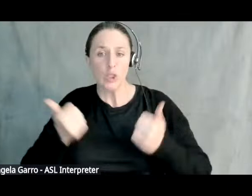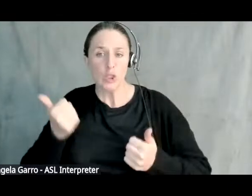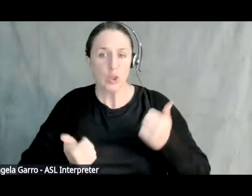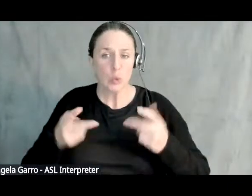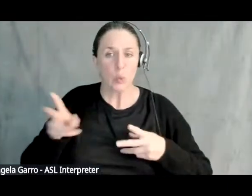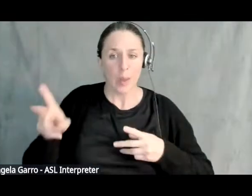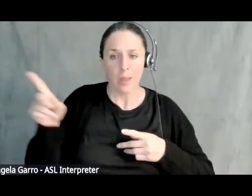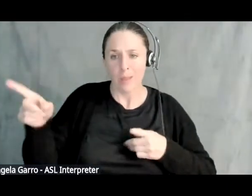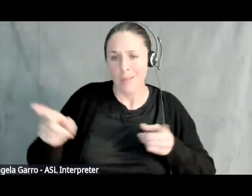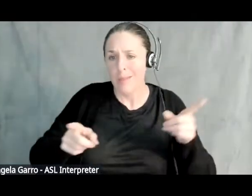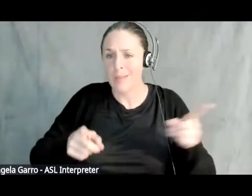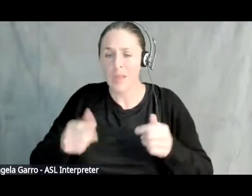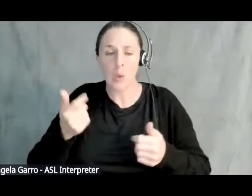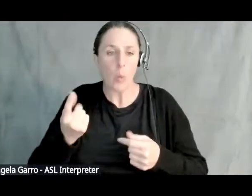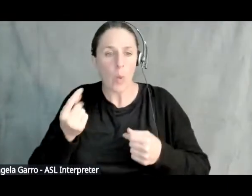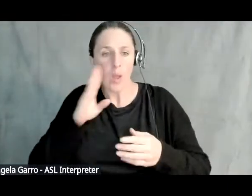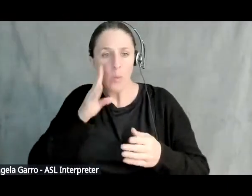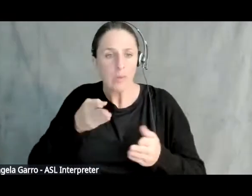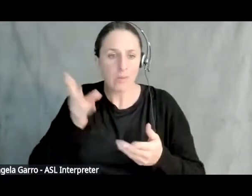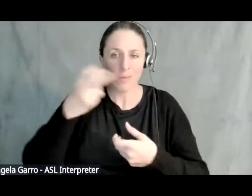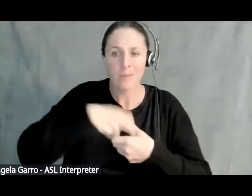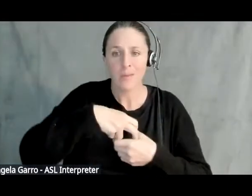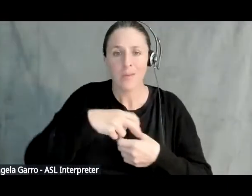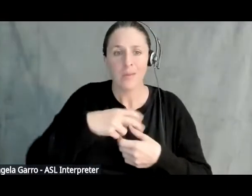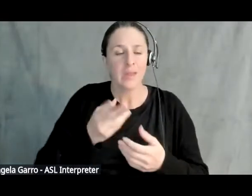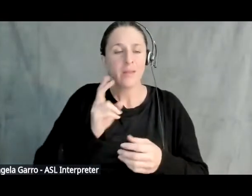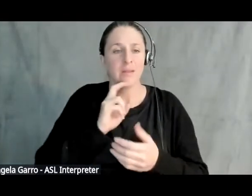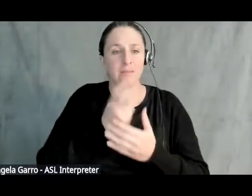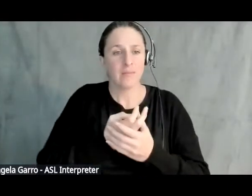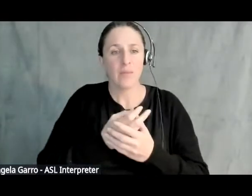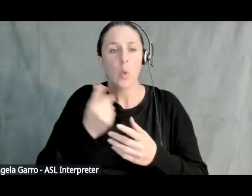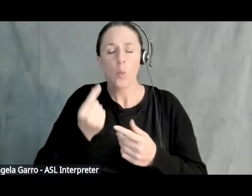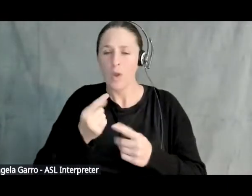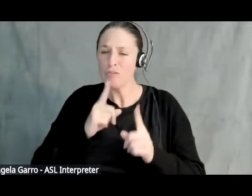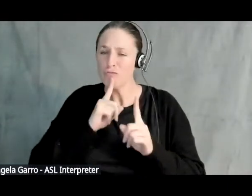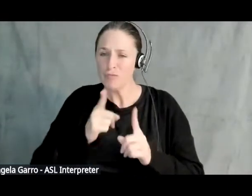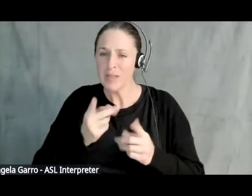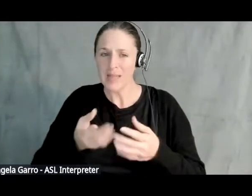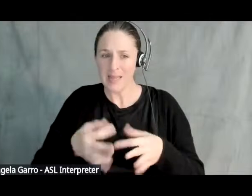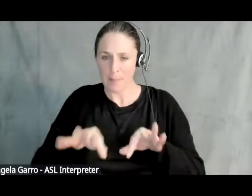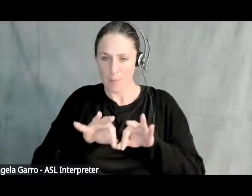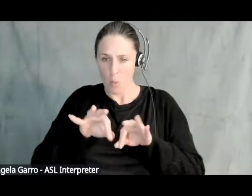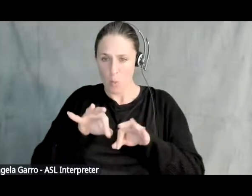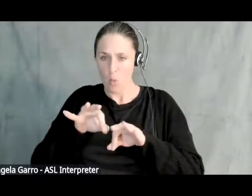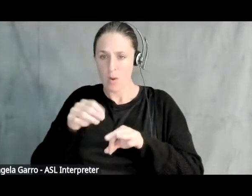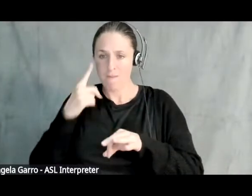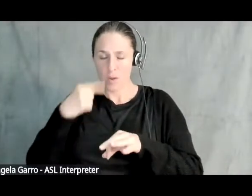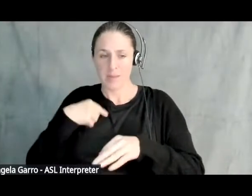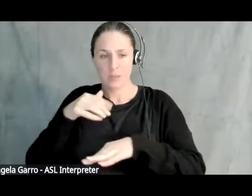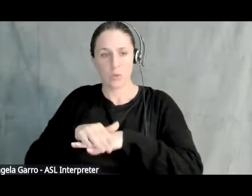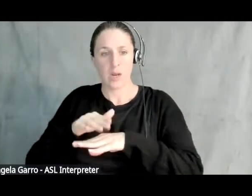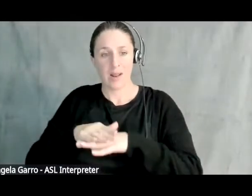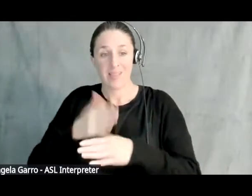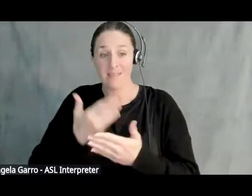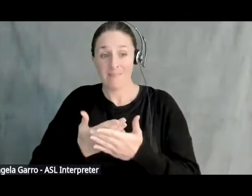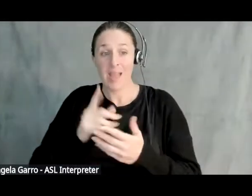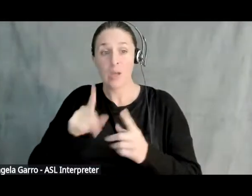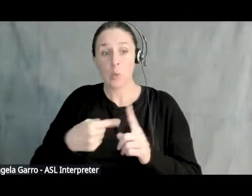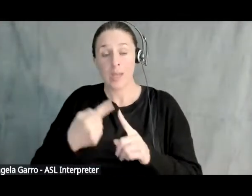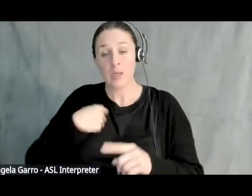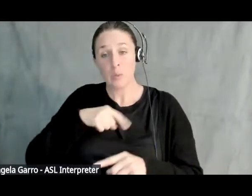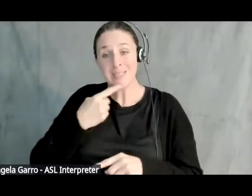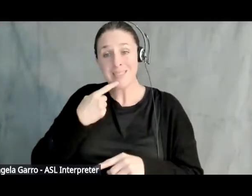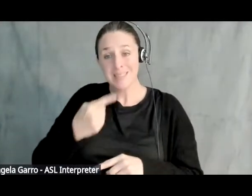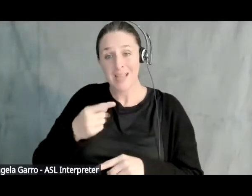into? But what struck me really important tonight was the fact that when we said goodbye to two of